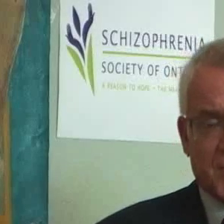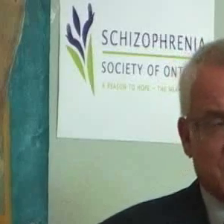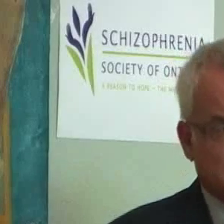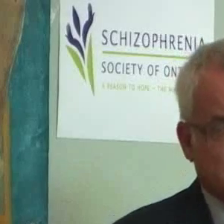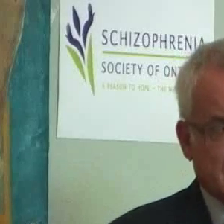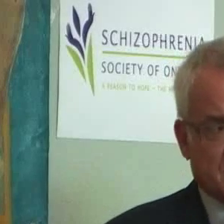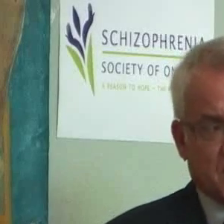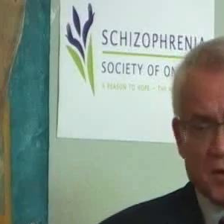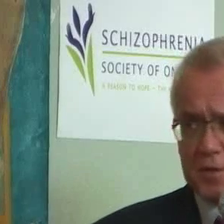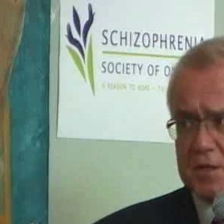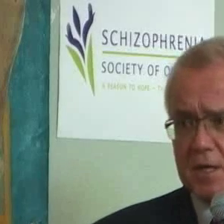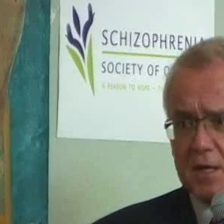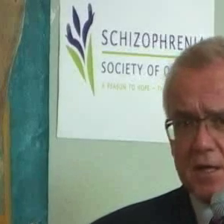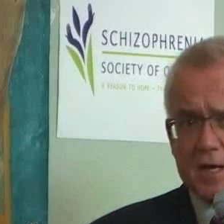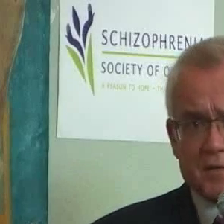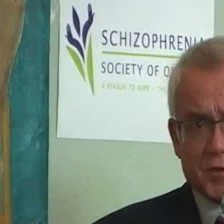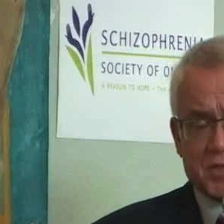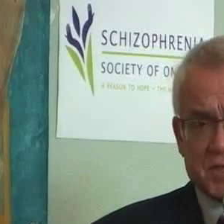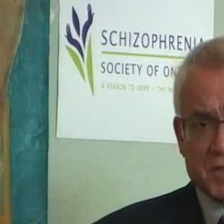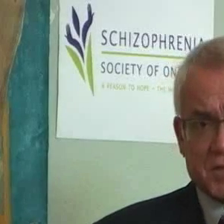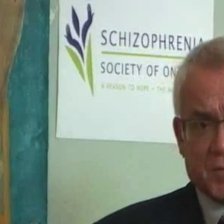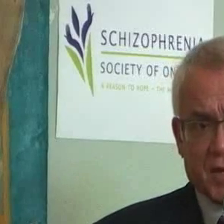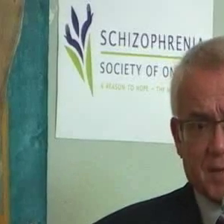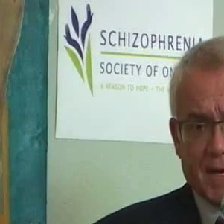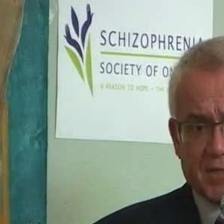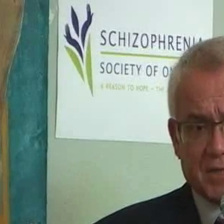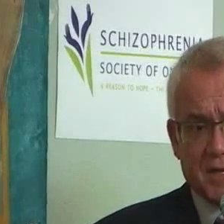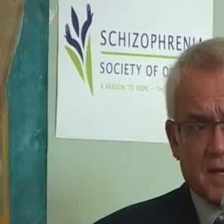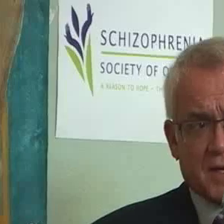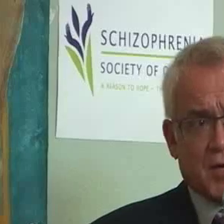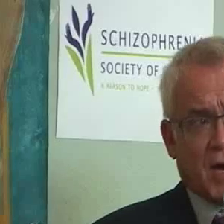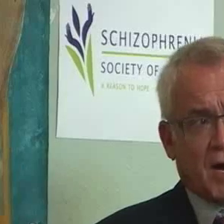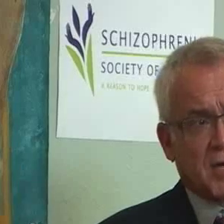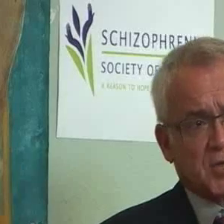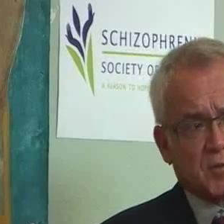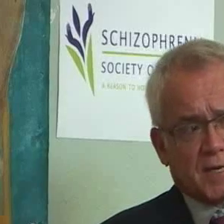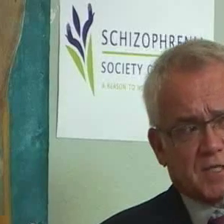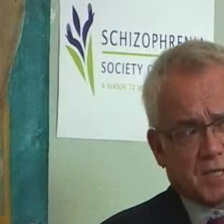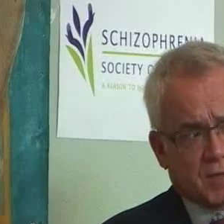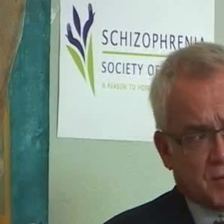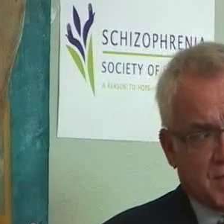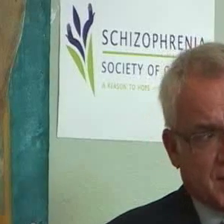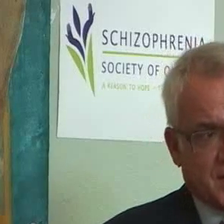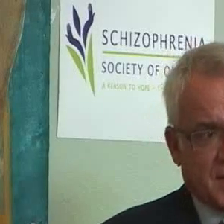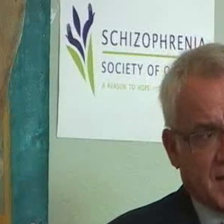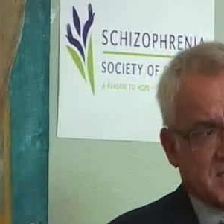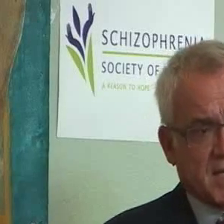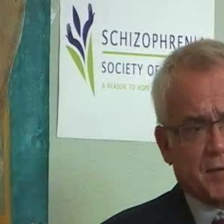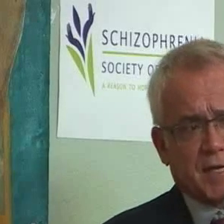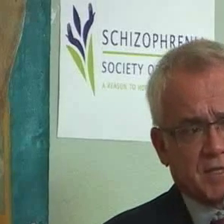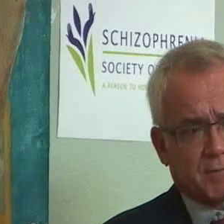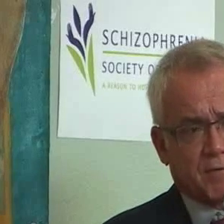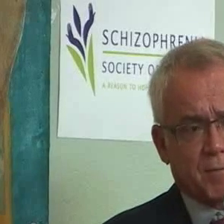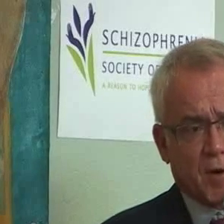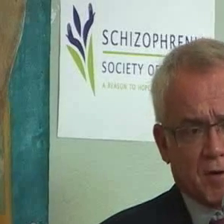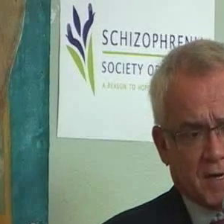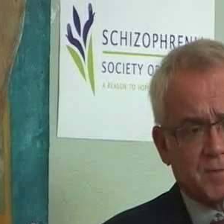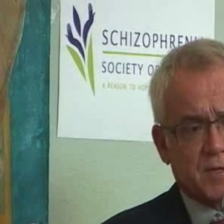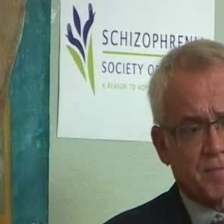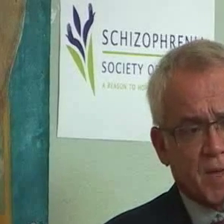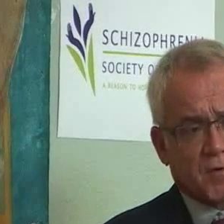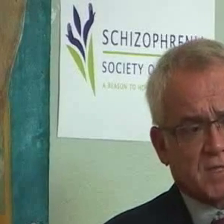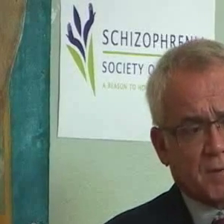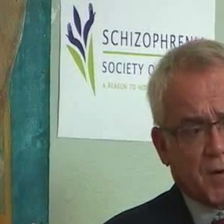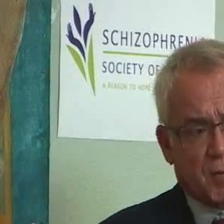of $9.2 billion, which is the city's operating budget. I actually want to see whether we can accelerate some of our